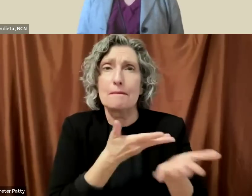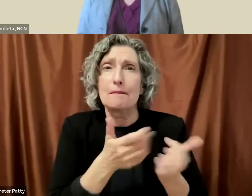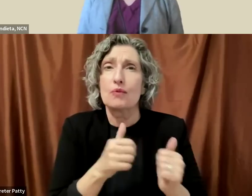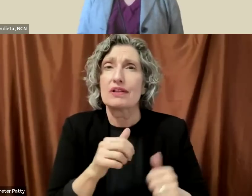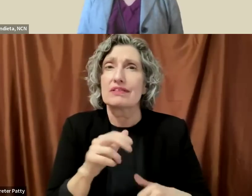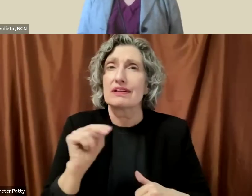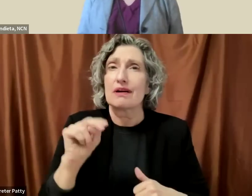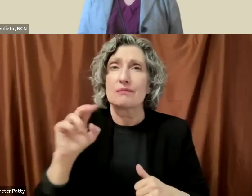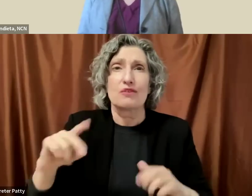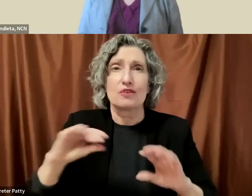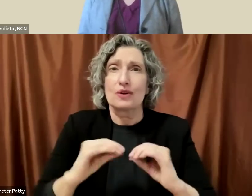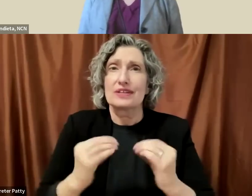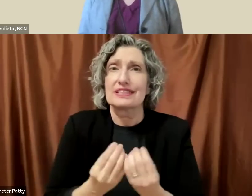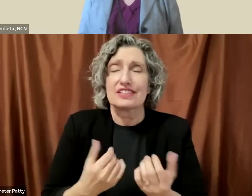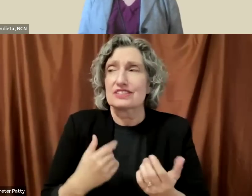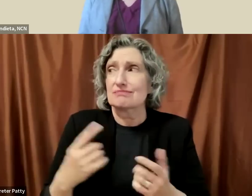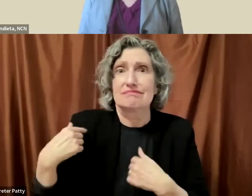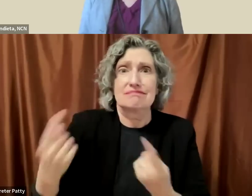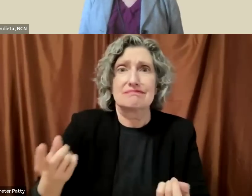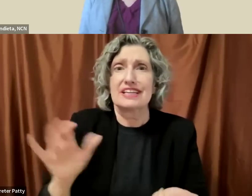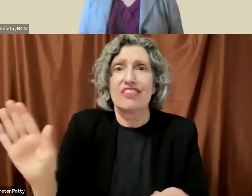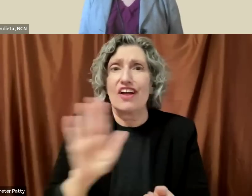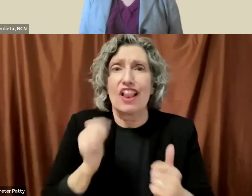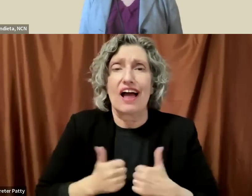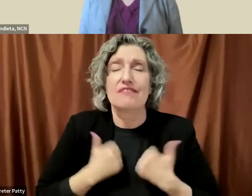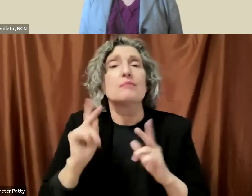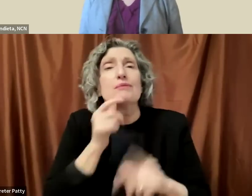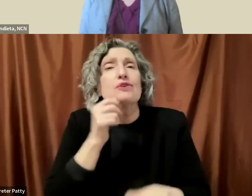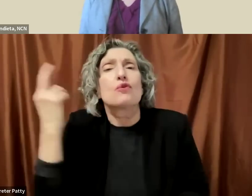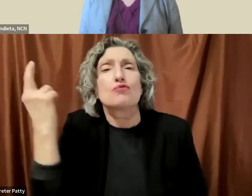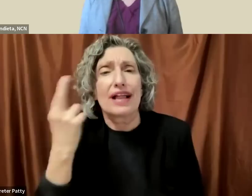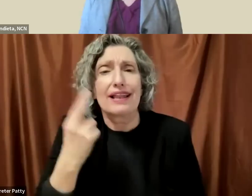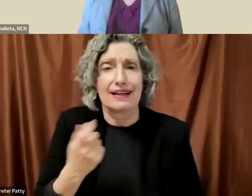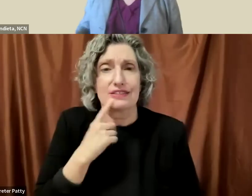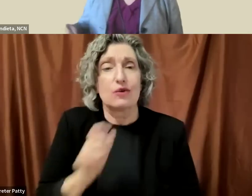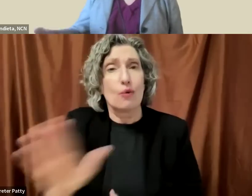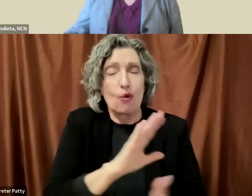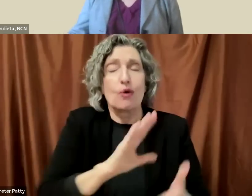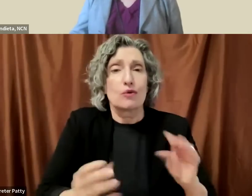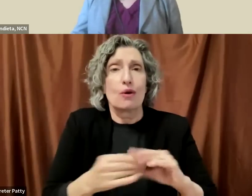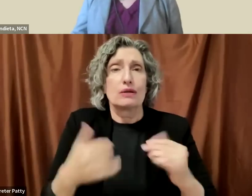of these actions is so powerful, and that's something that you can do better than anyone.